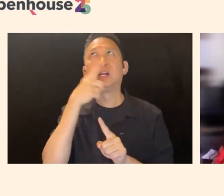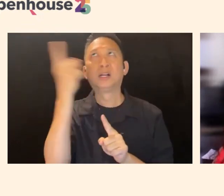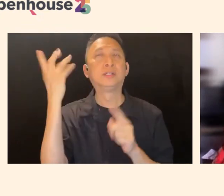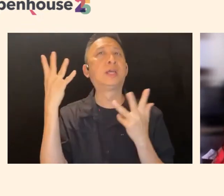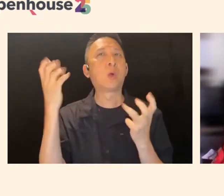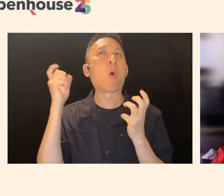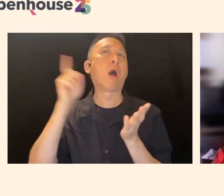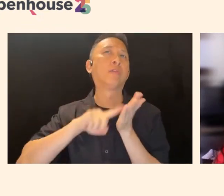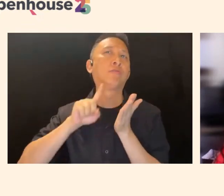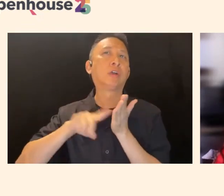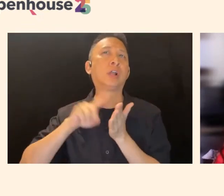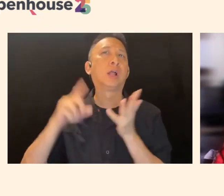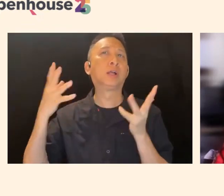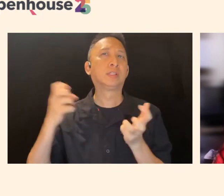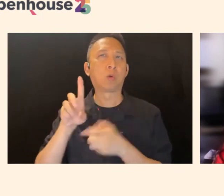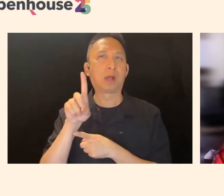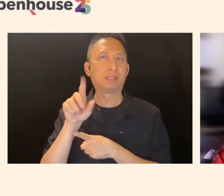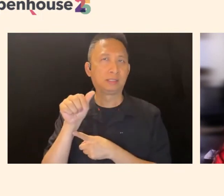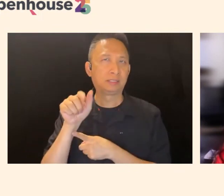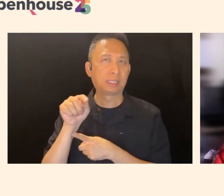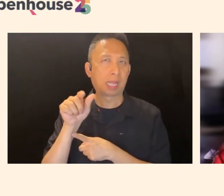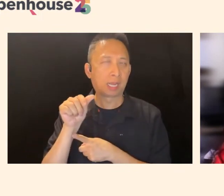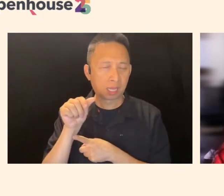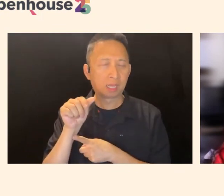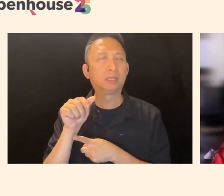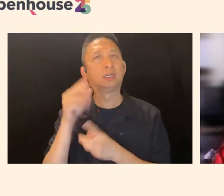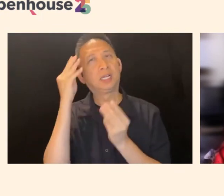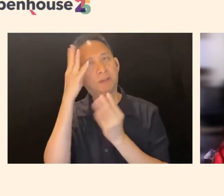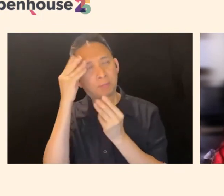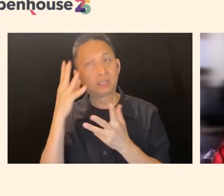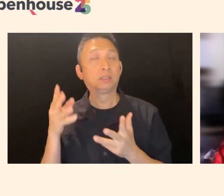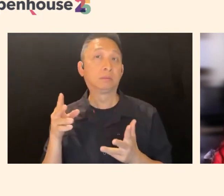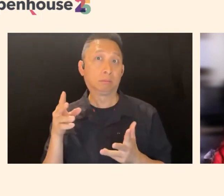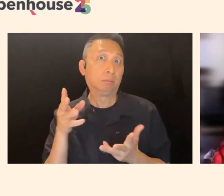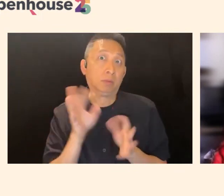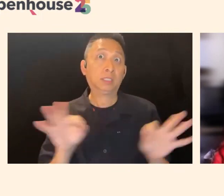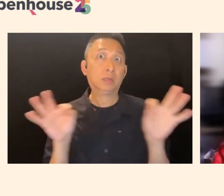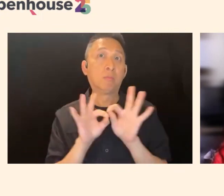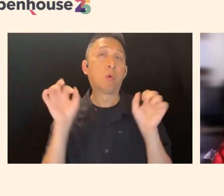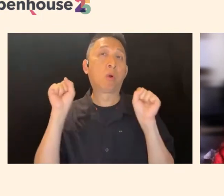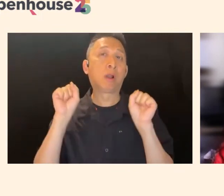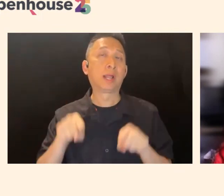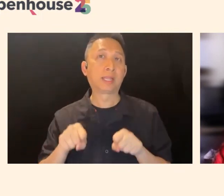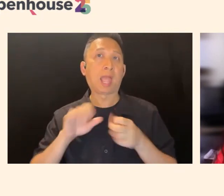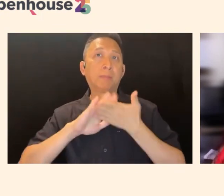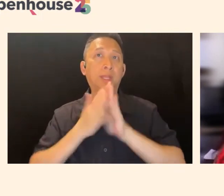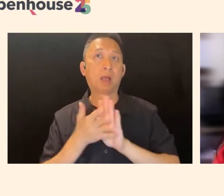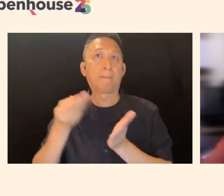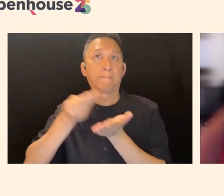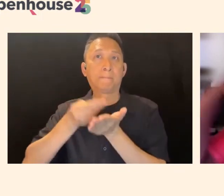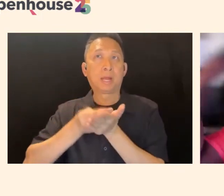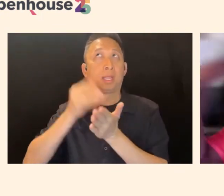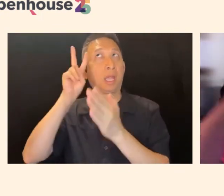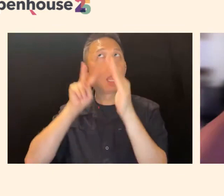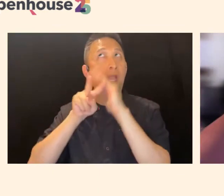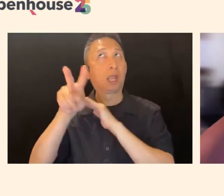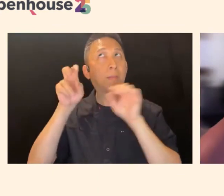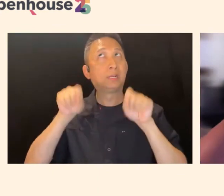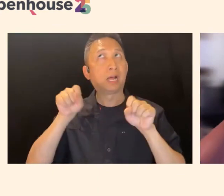and that information is always really important. Data can translate to literal dollars, but I think we lose